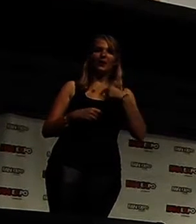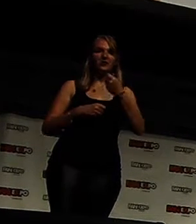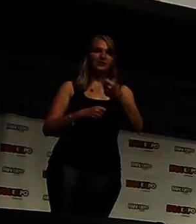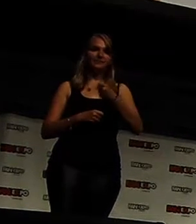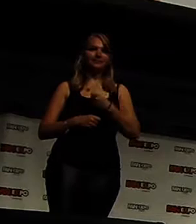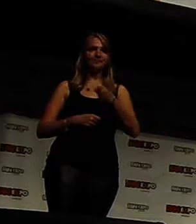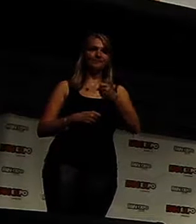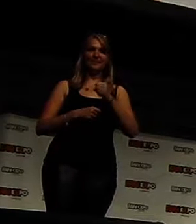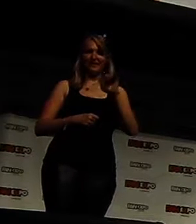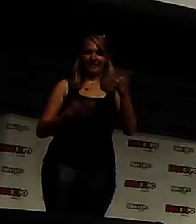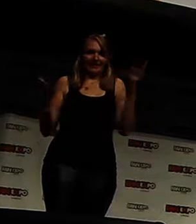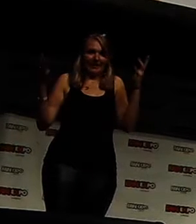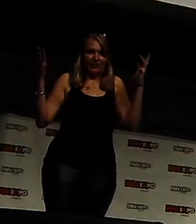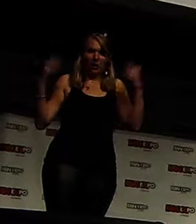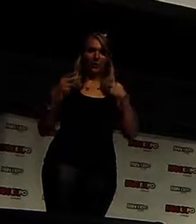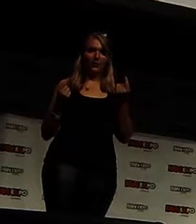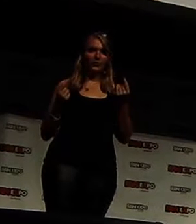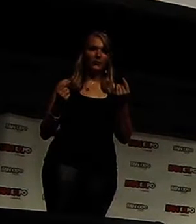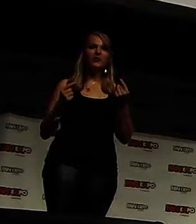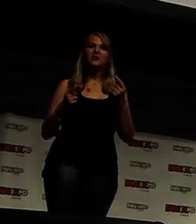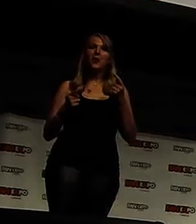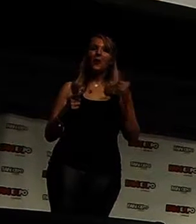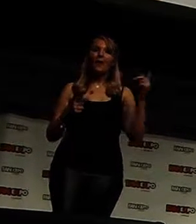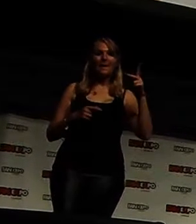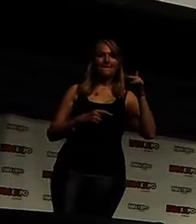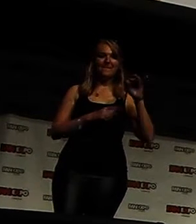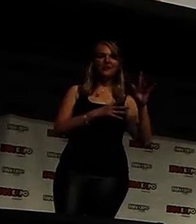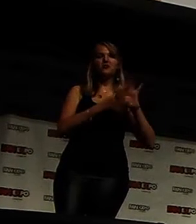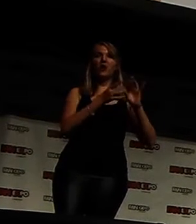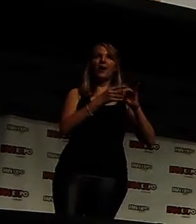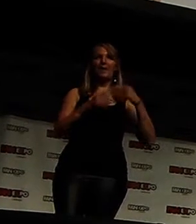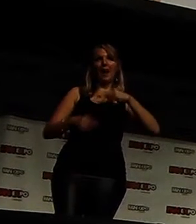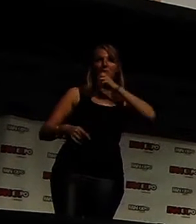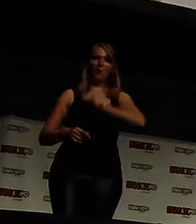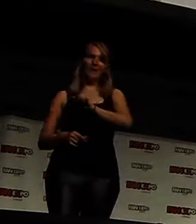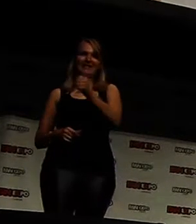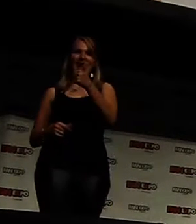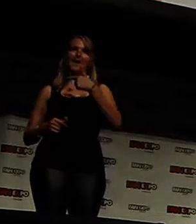always talks about my musical theatre career. I was 10 years old.